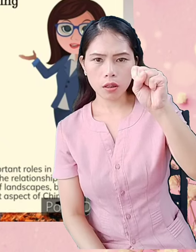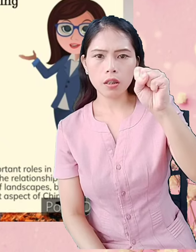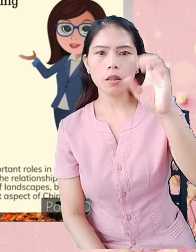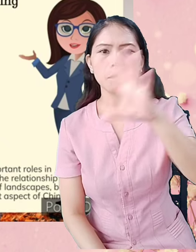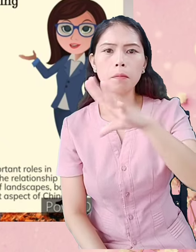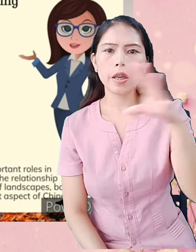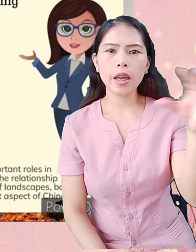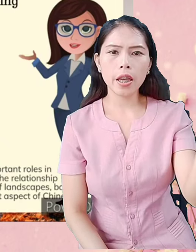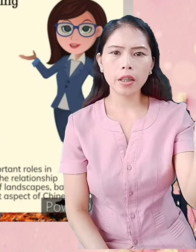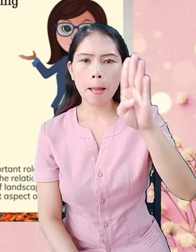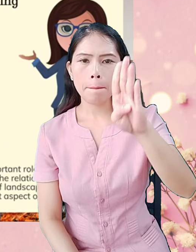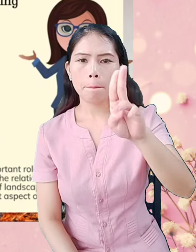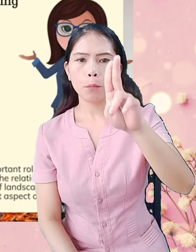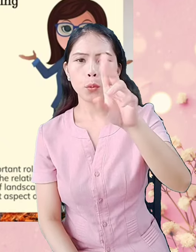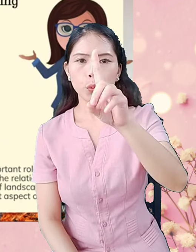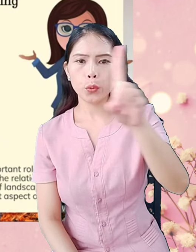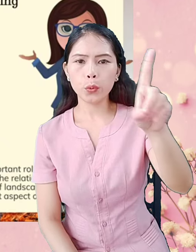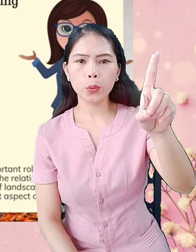Taoism,